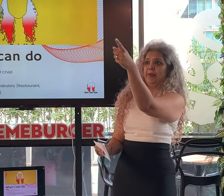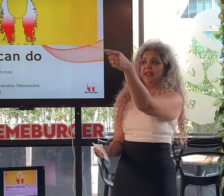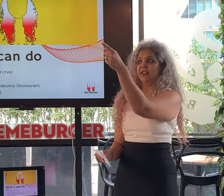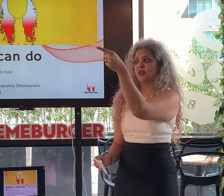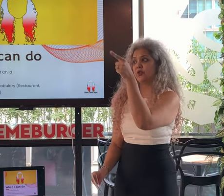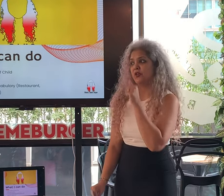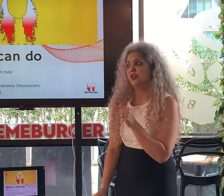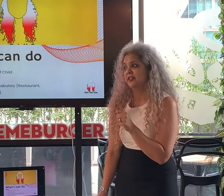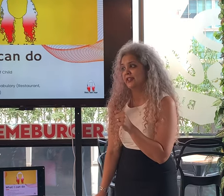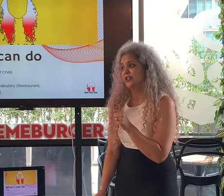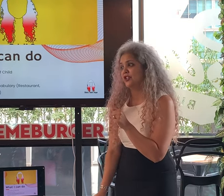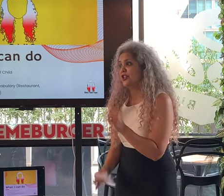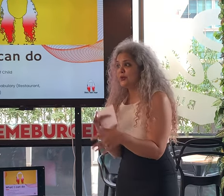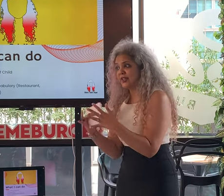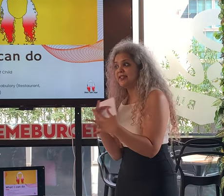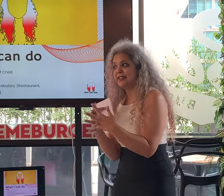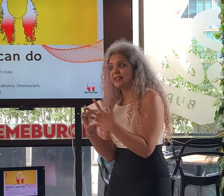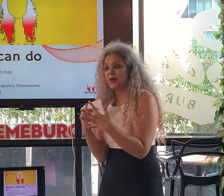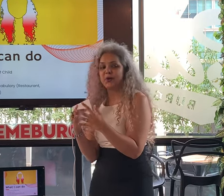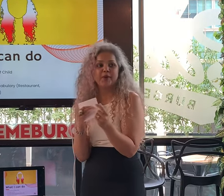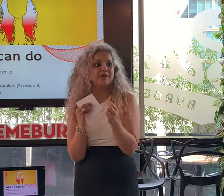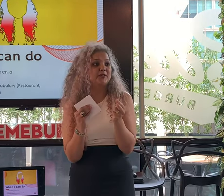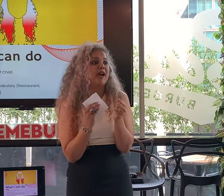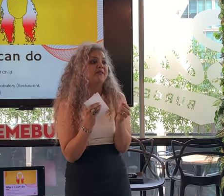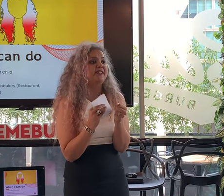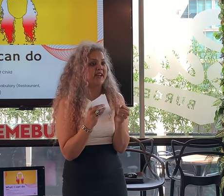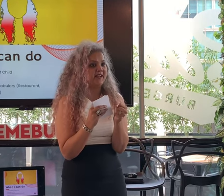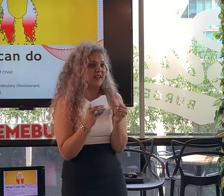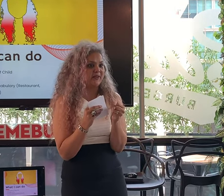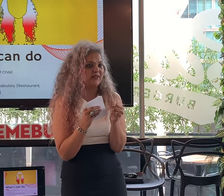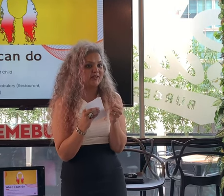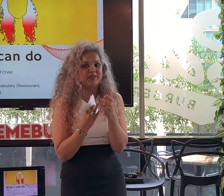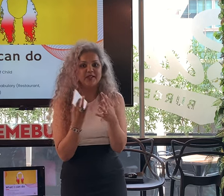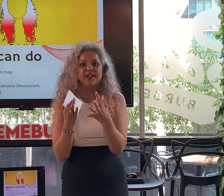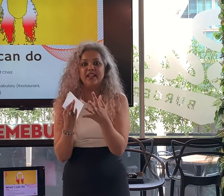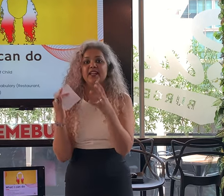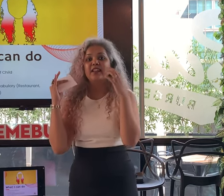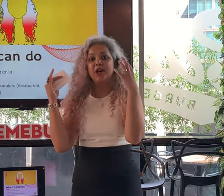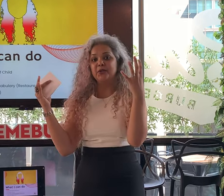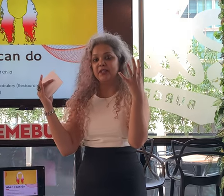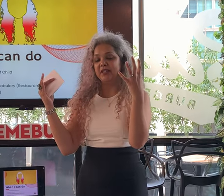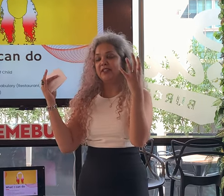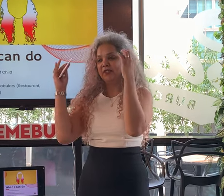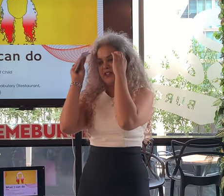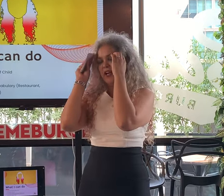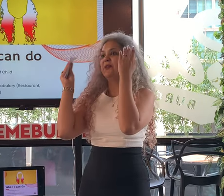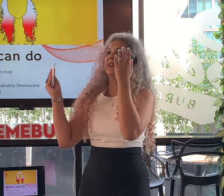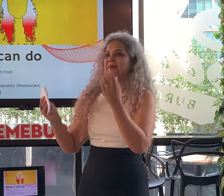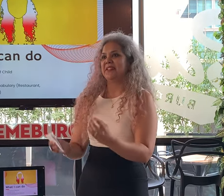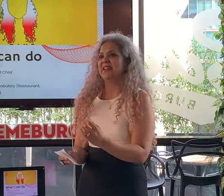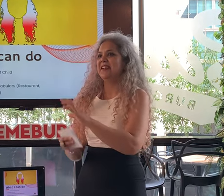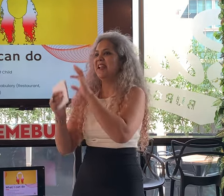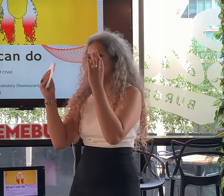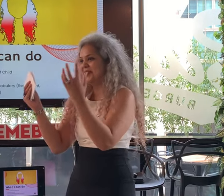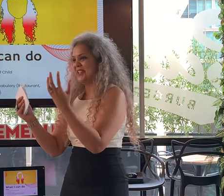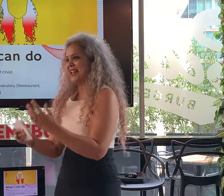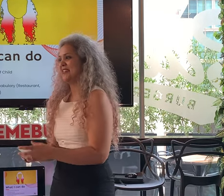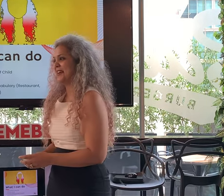blender goes on in the kitchen. You can still talk. Because you have a side language. In loud. Sorry. In loud. In loud areas.